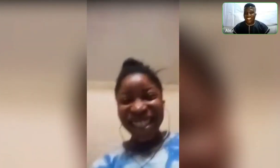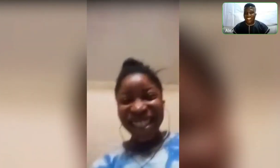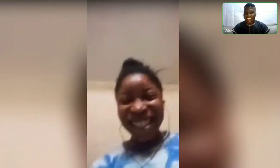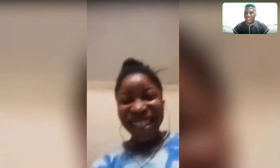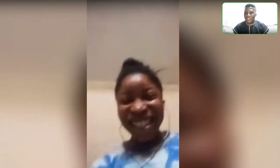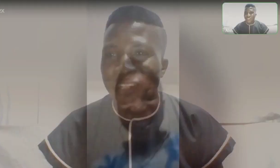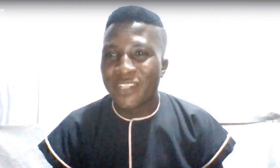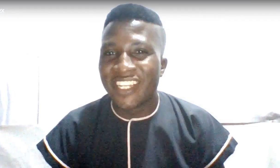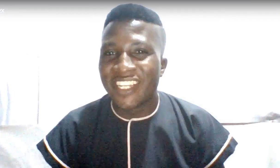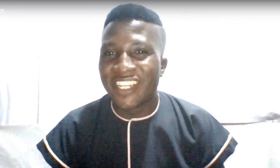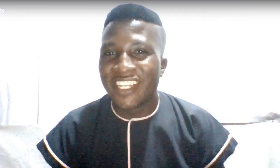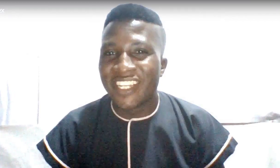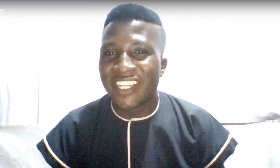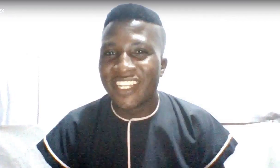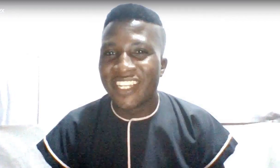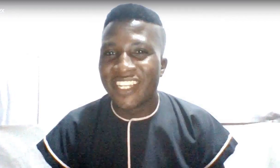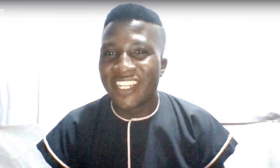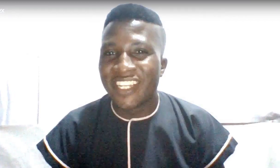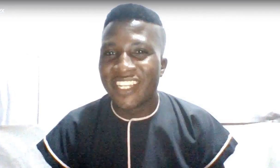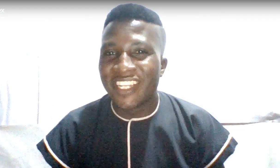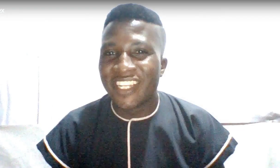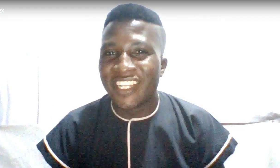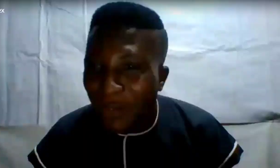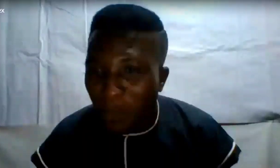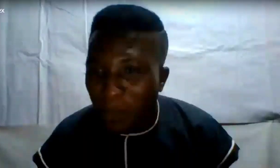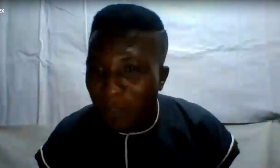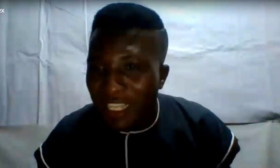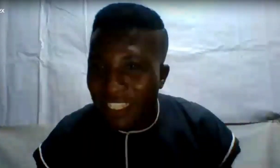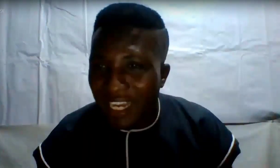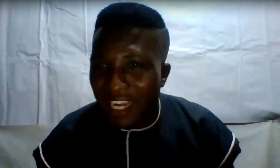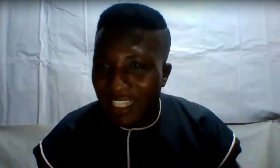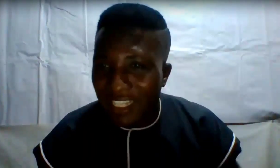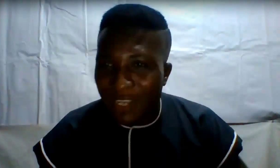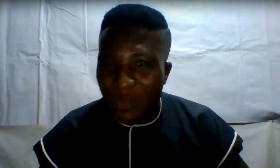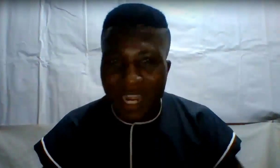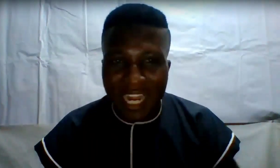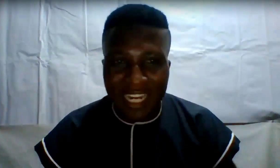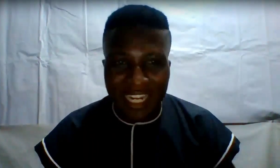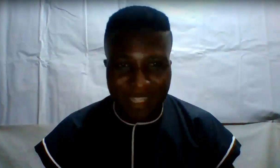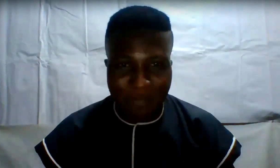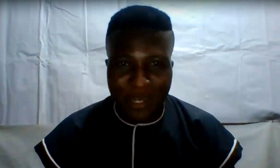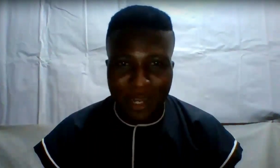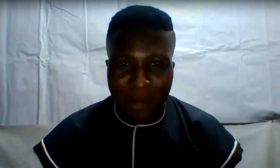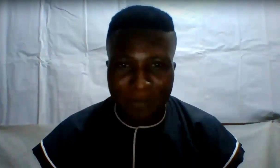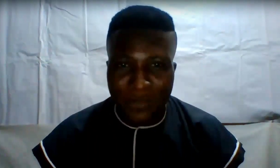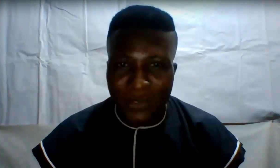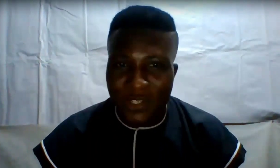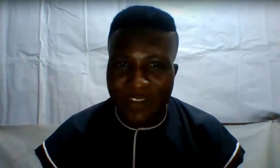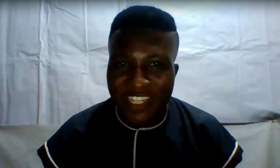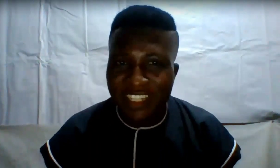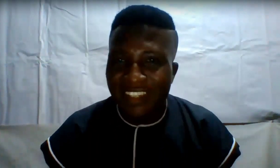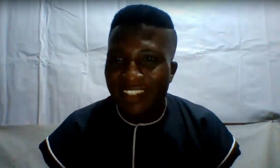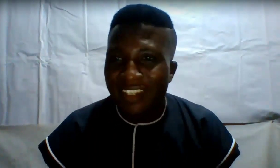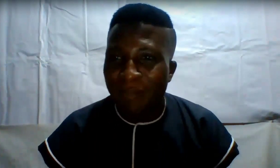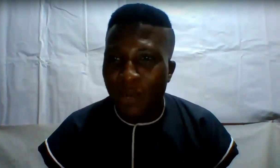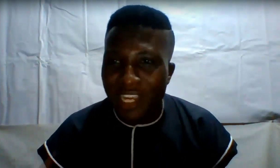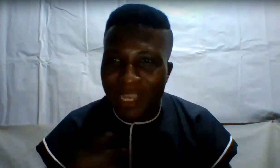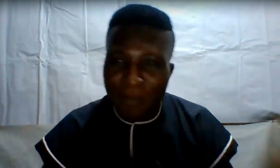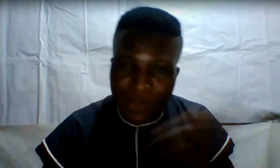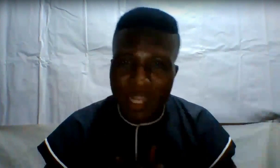please. Ada, your hand has been up. I'm so sorry. But it keeps going off and on, off and on. Okay, let's have Ada.